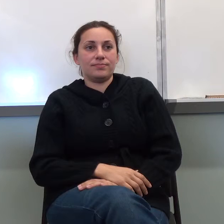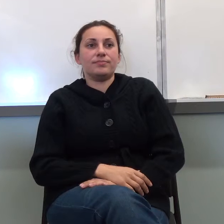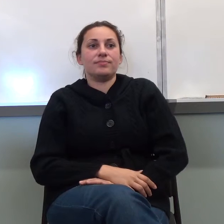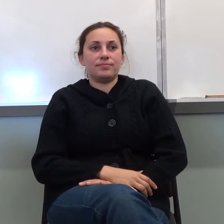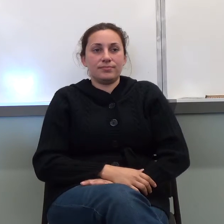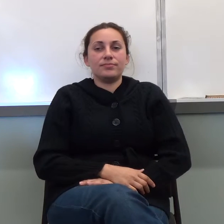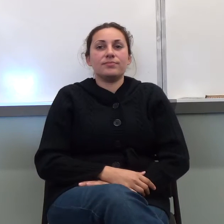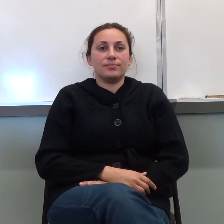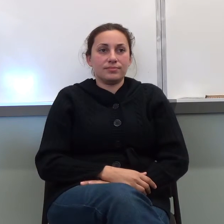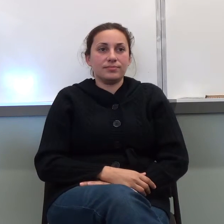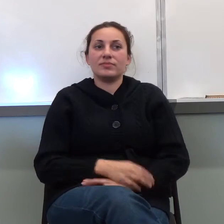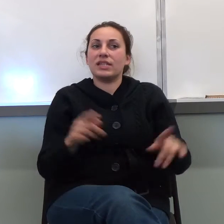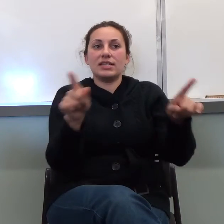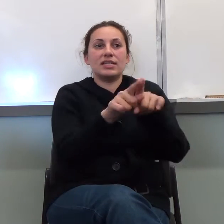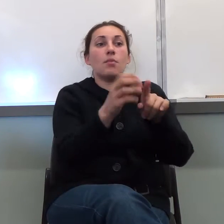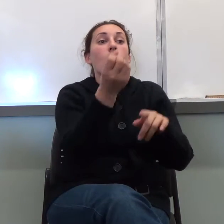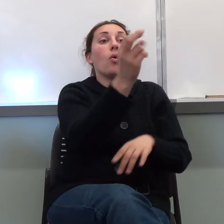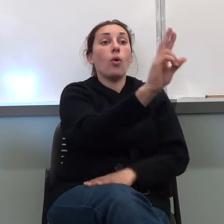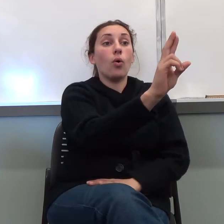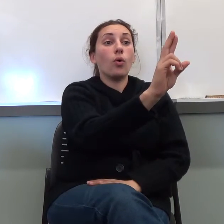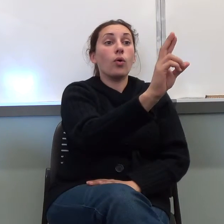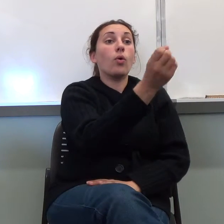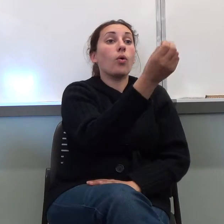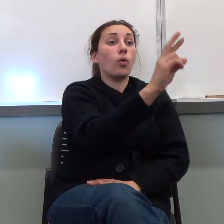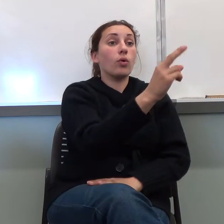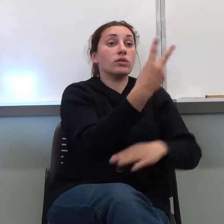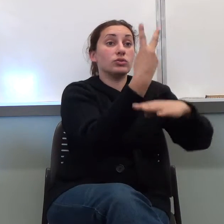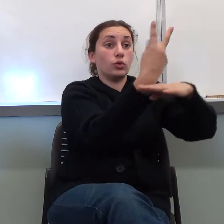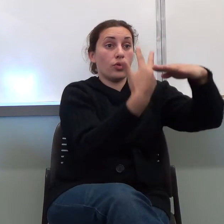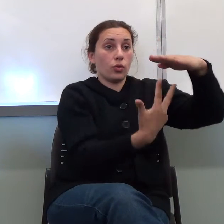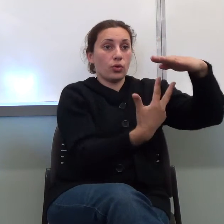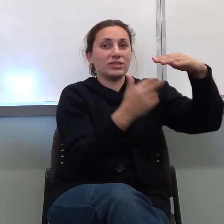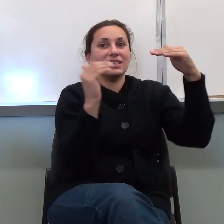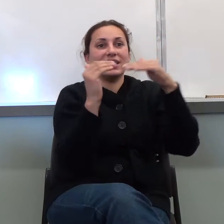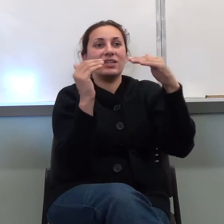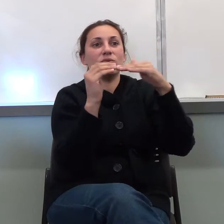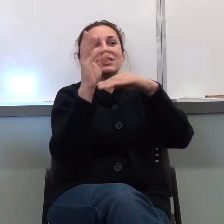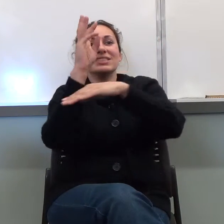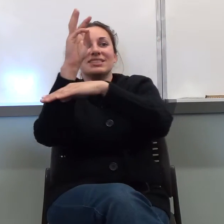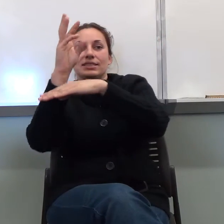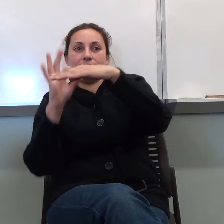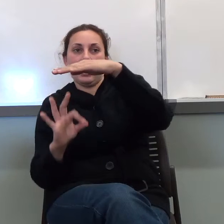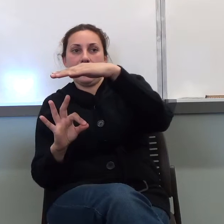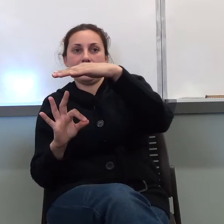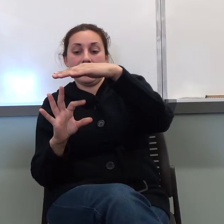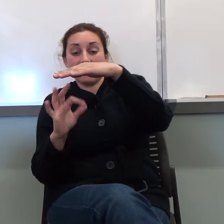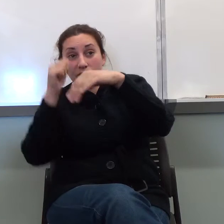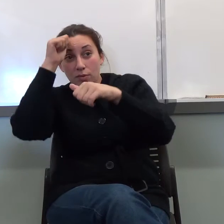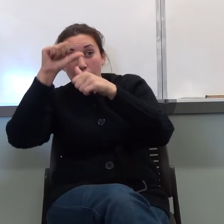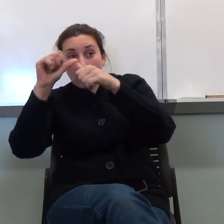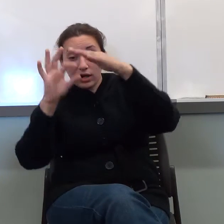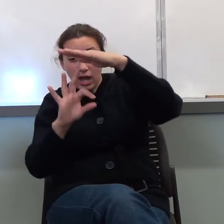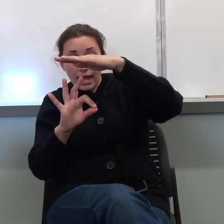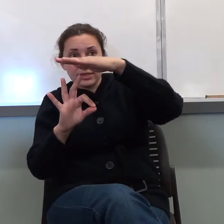It's part of a table that you all memorize. I know you remember it. The only problem is I don't remember where it